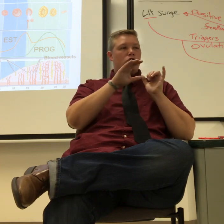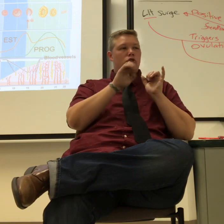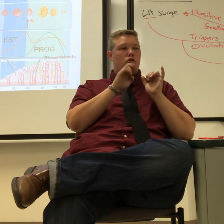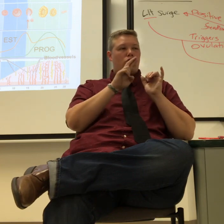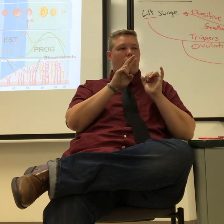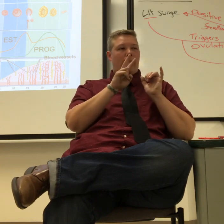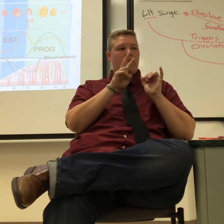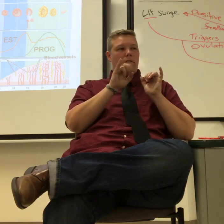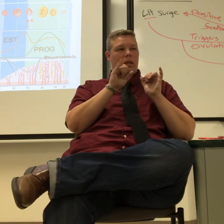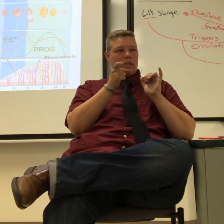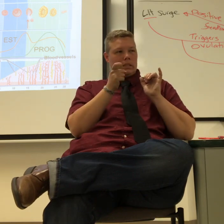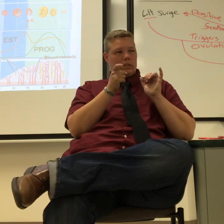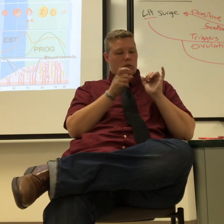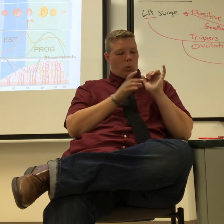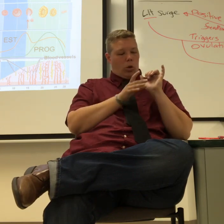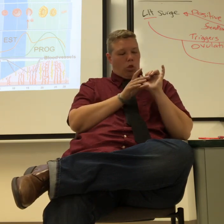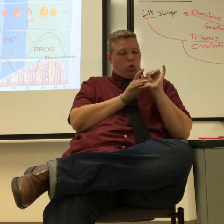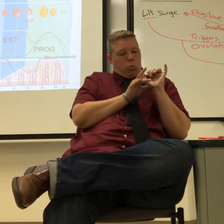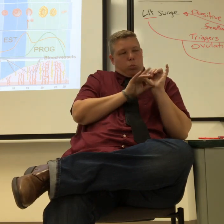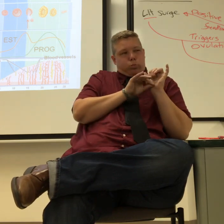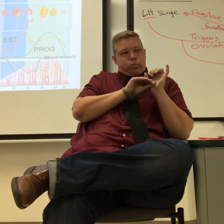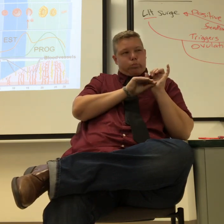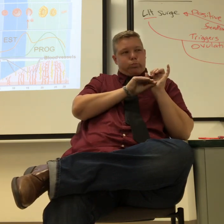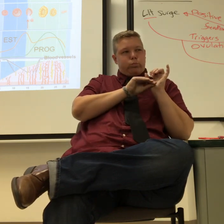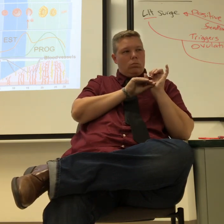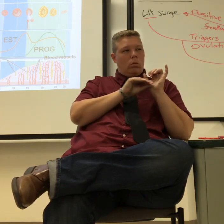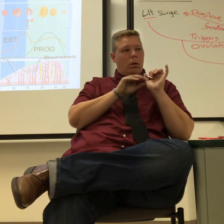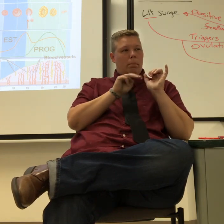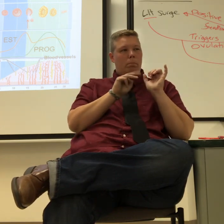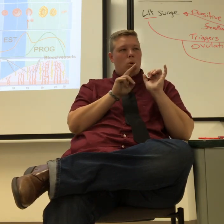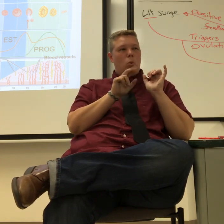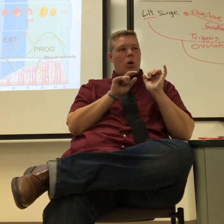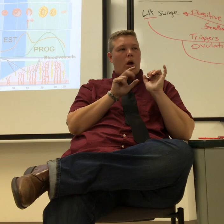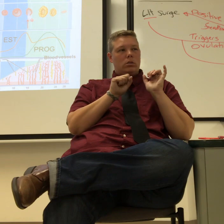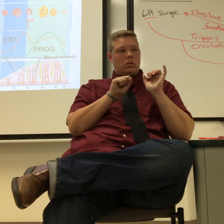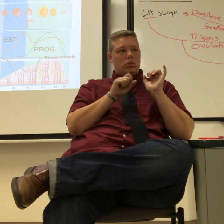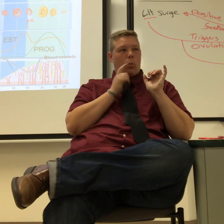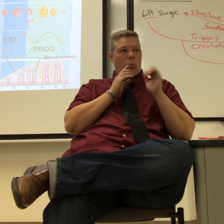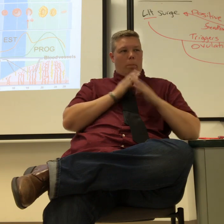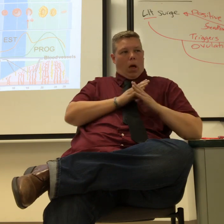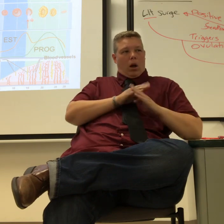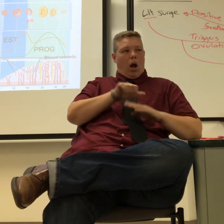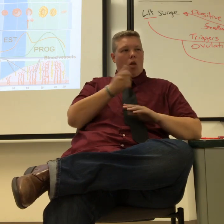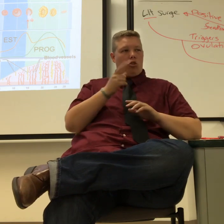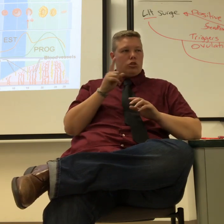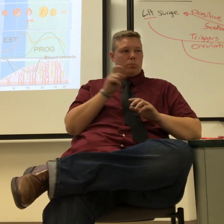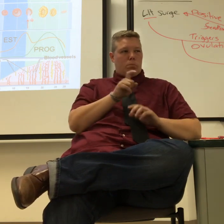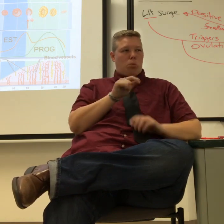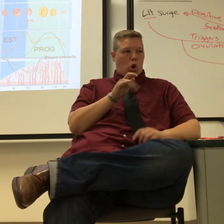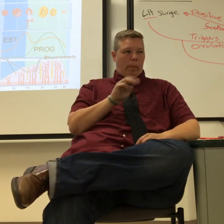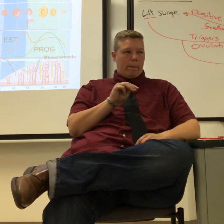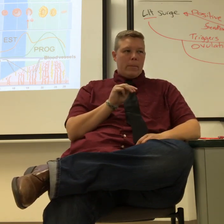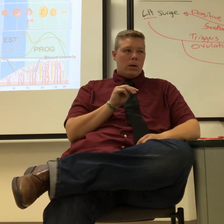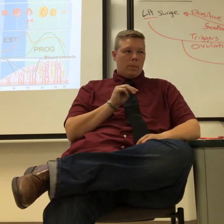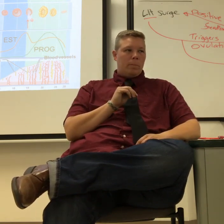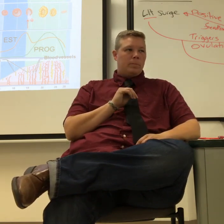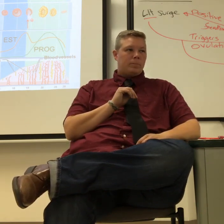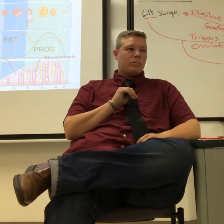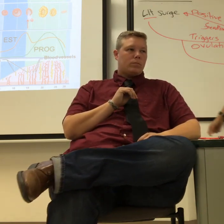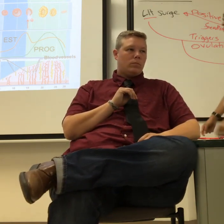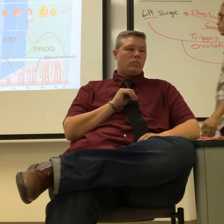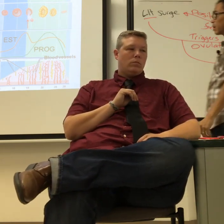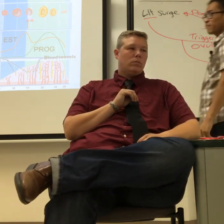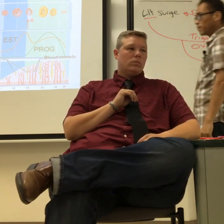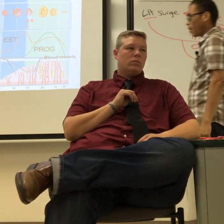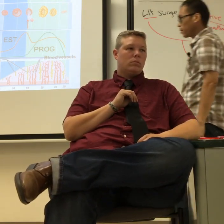Reform mucus plug at cervix. You want a private uterus, right? If implantation is going to occur, it's